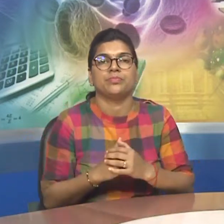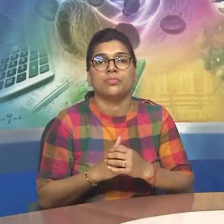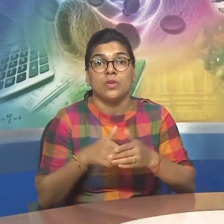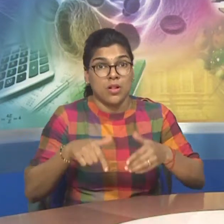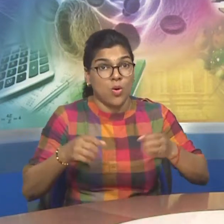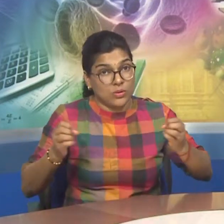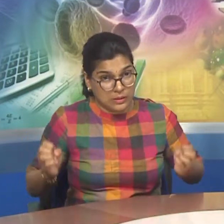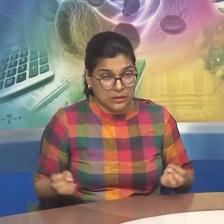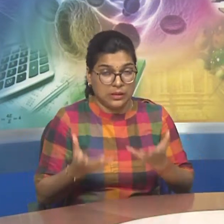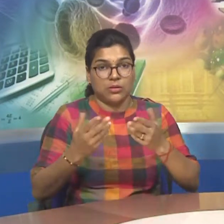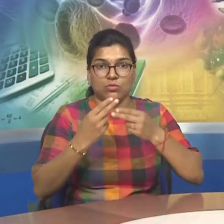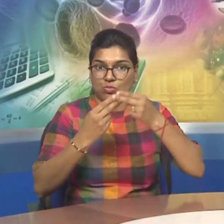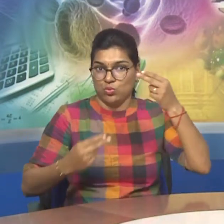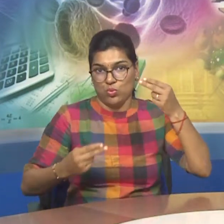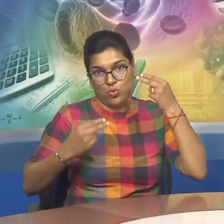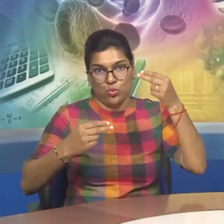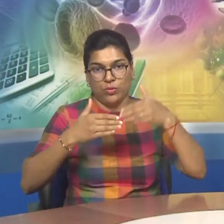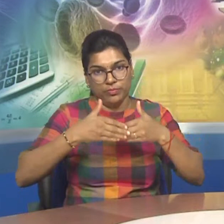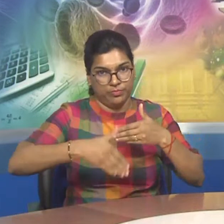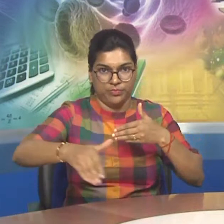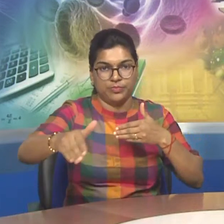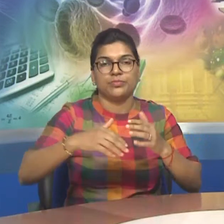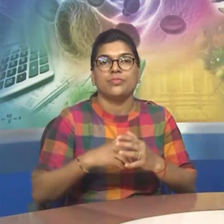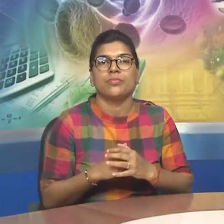here onwards we will begin the lesson.